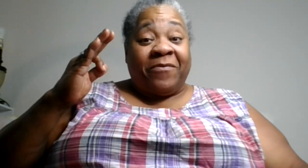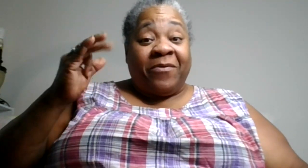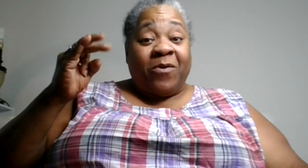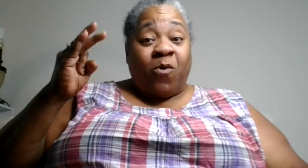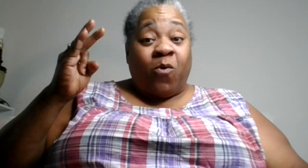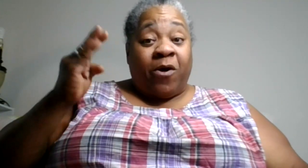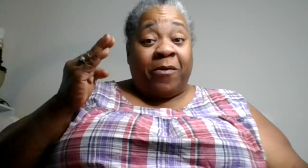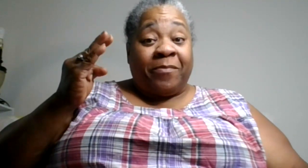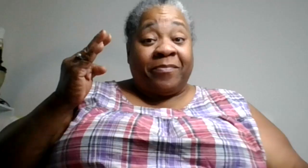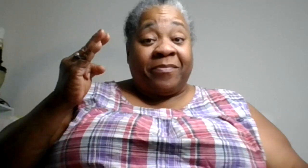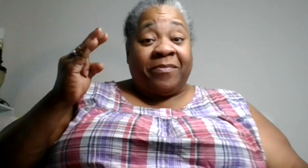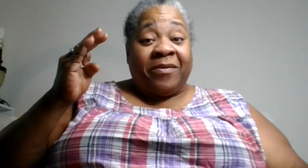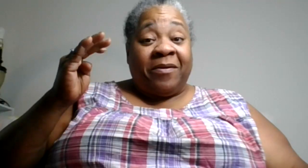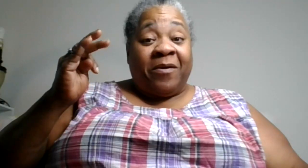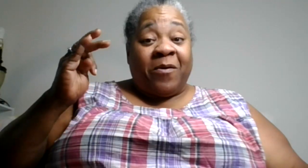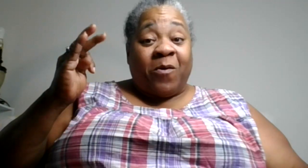F. Or